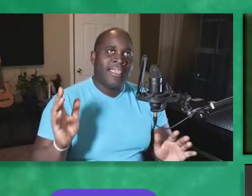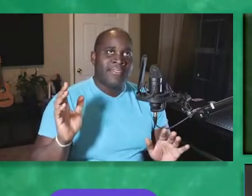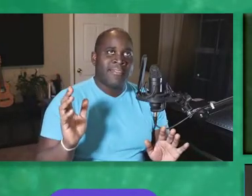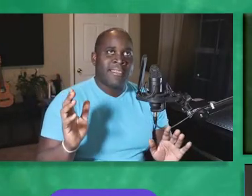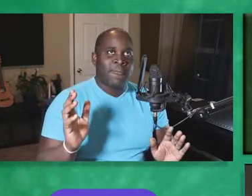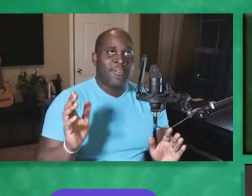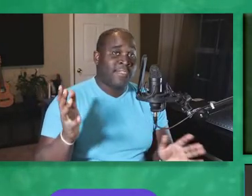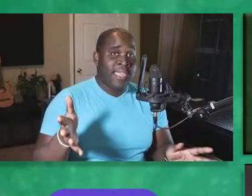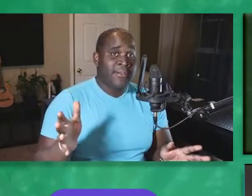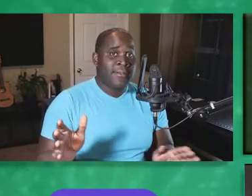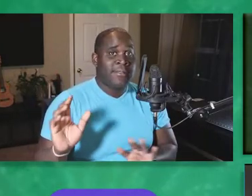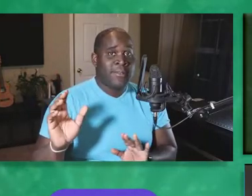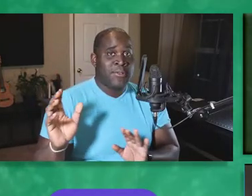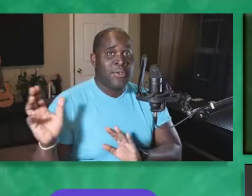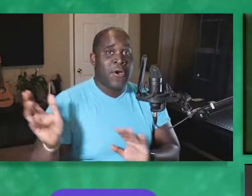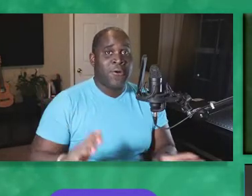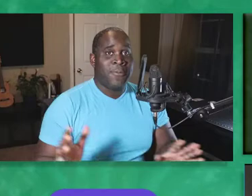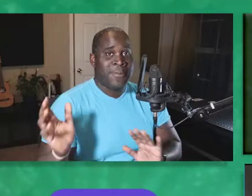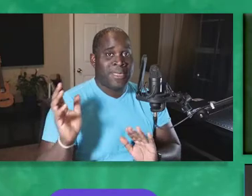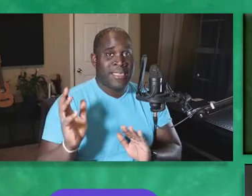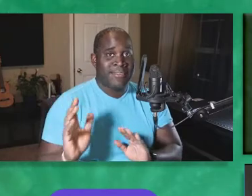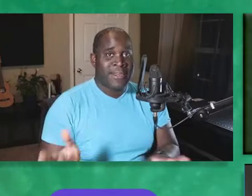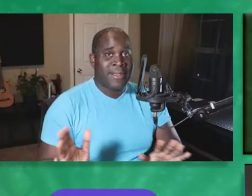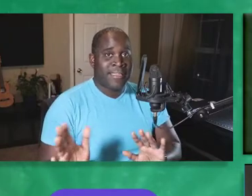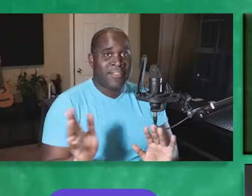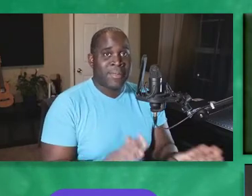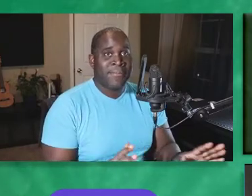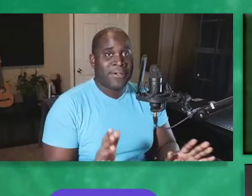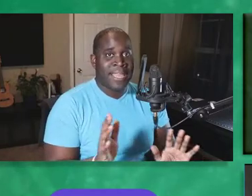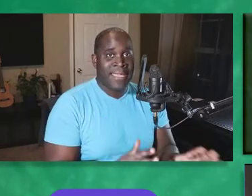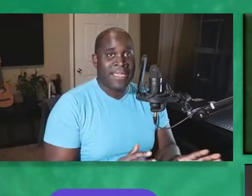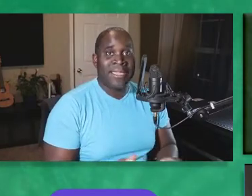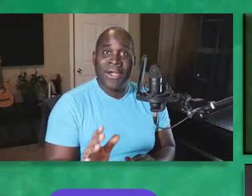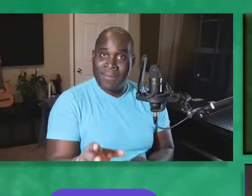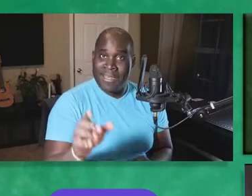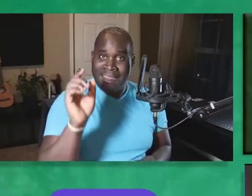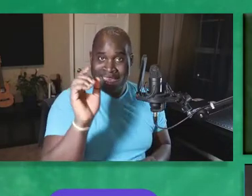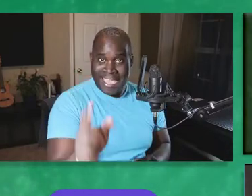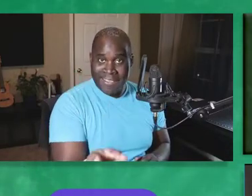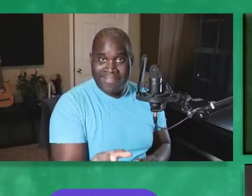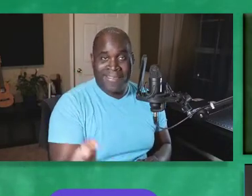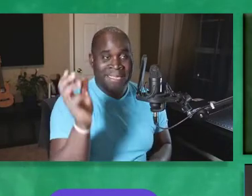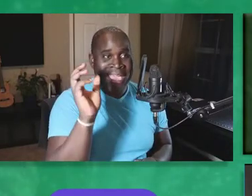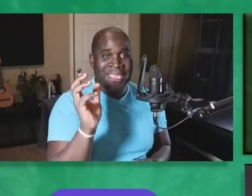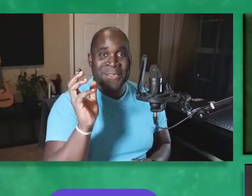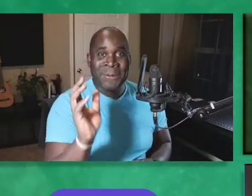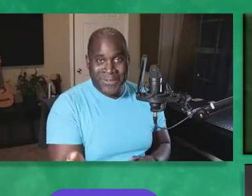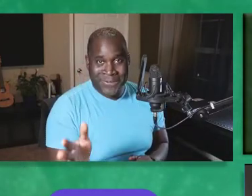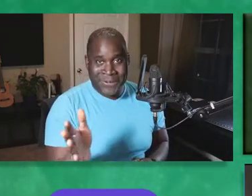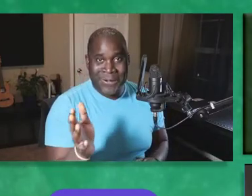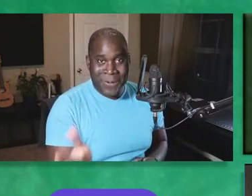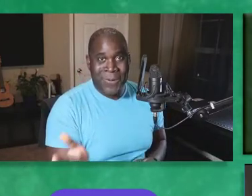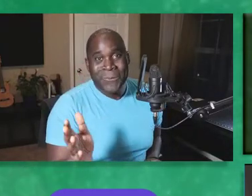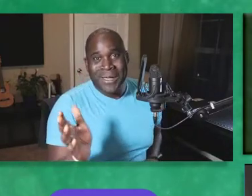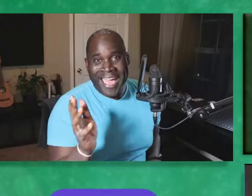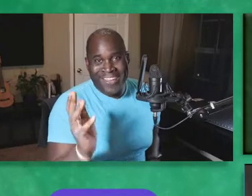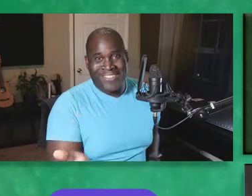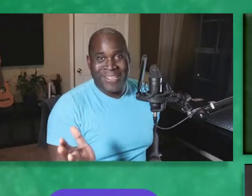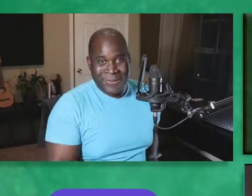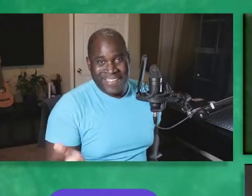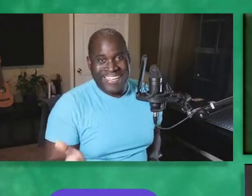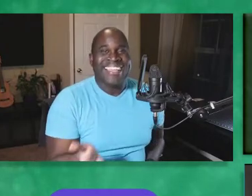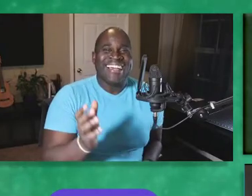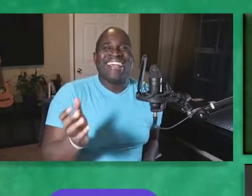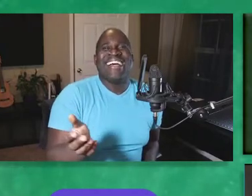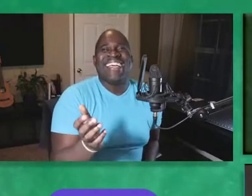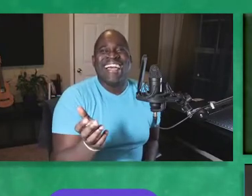Again, it's standard? No. Standard ASL people are going to hate me. Common? Yes. You guys are going to know what actually